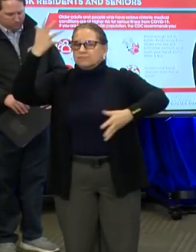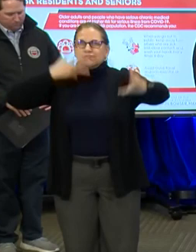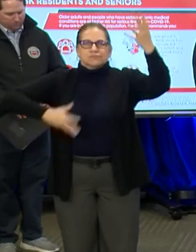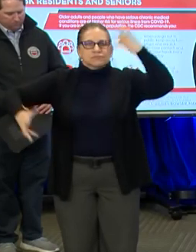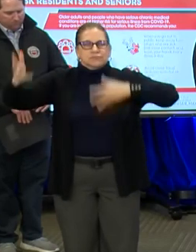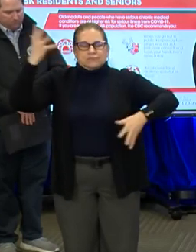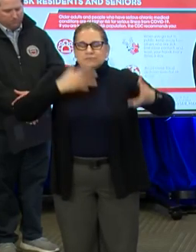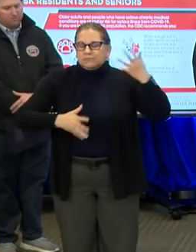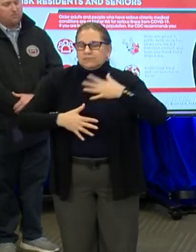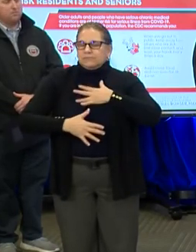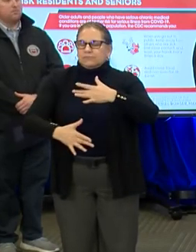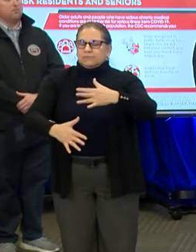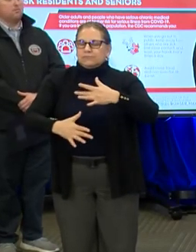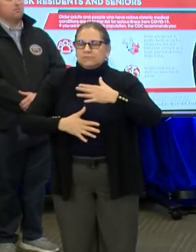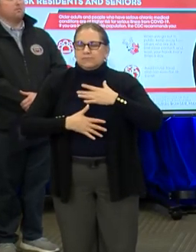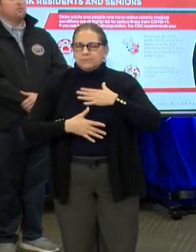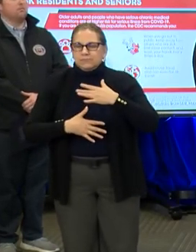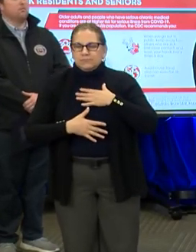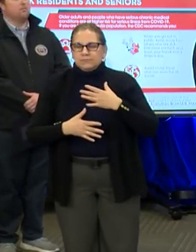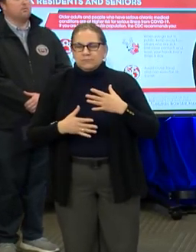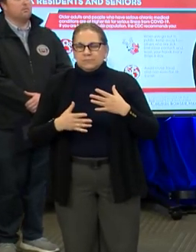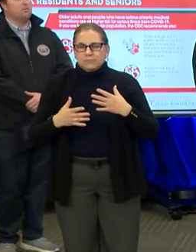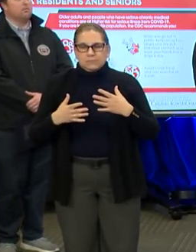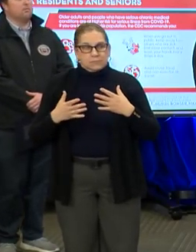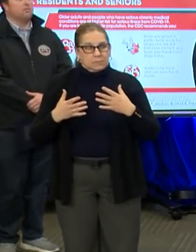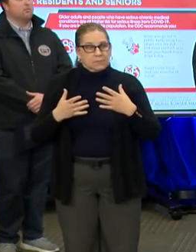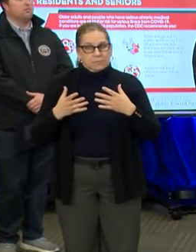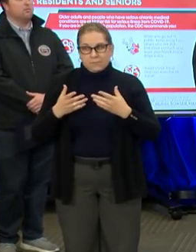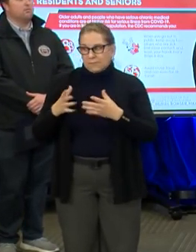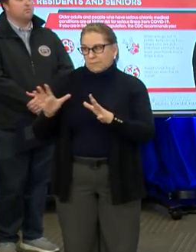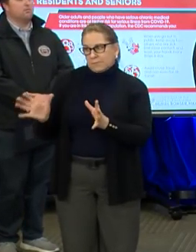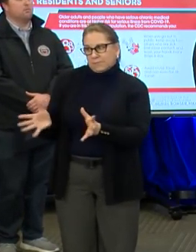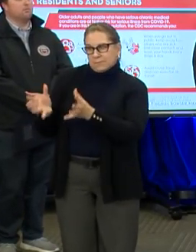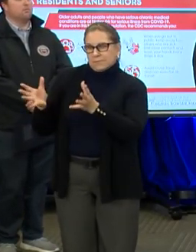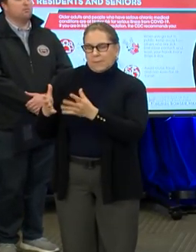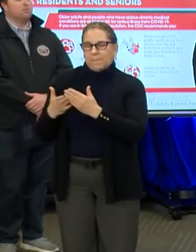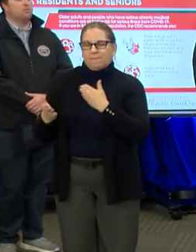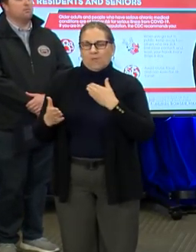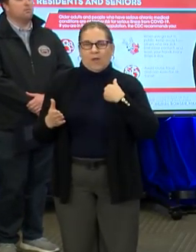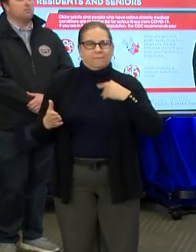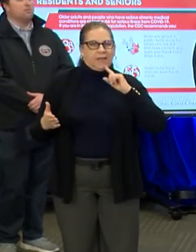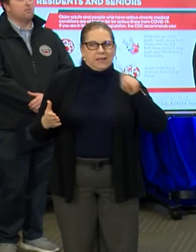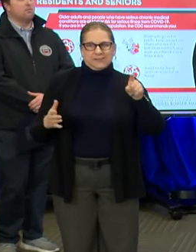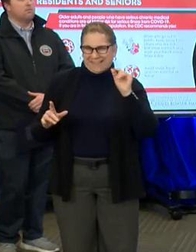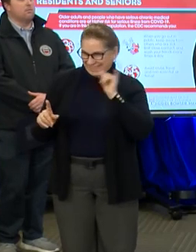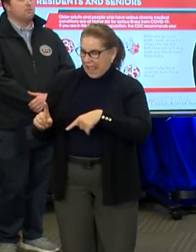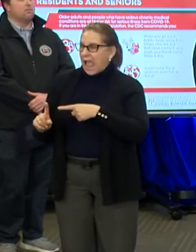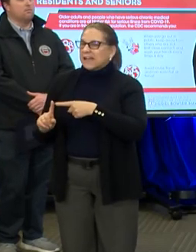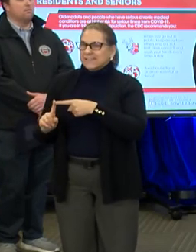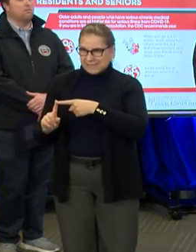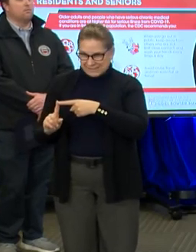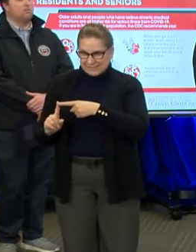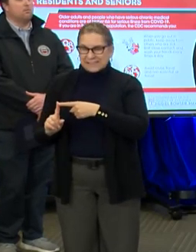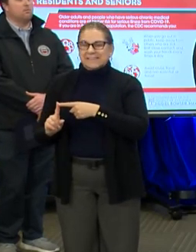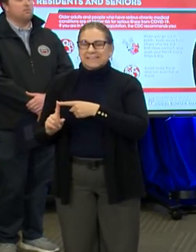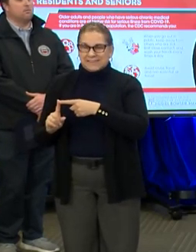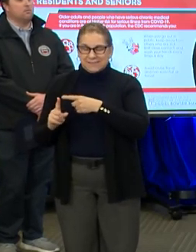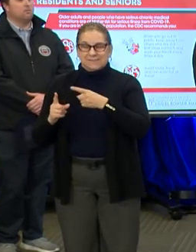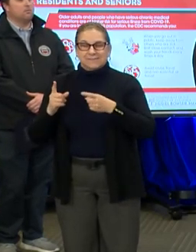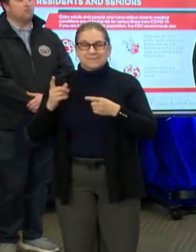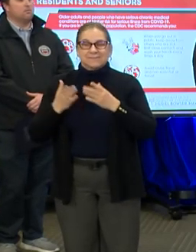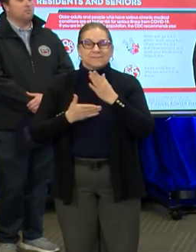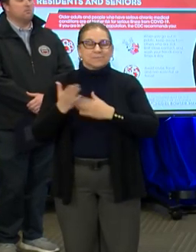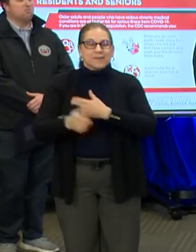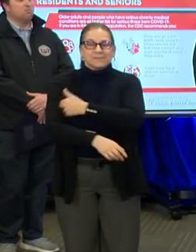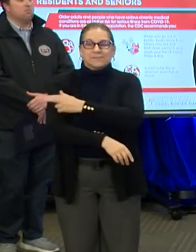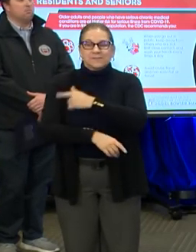positive. And again, some of the hospitals have made decisions in terms of how they use their clinical personnel, which personnel are caring for